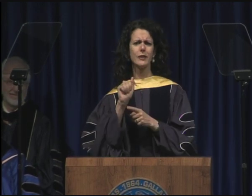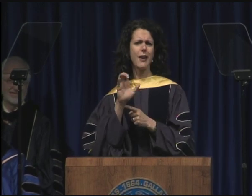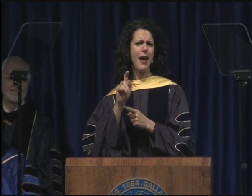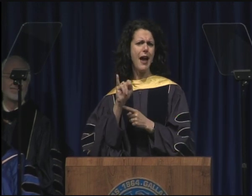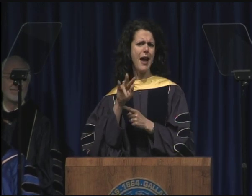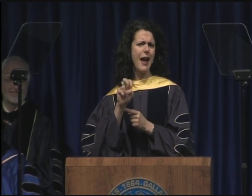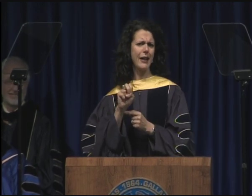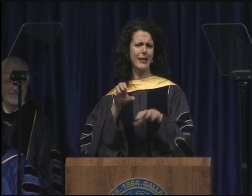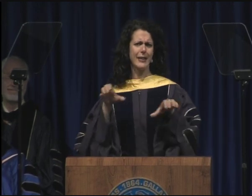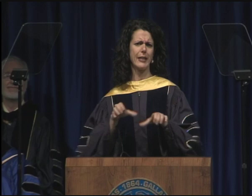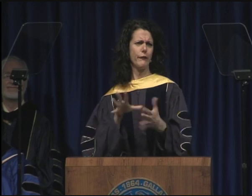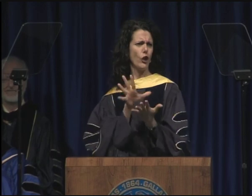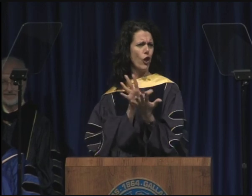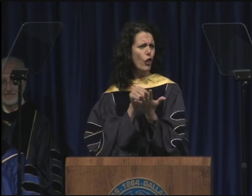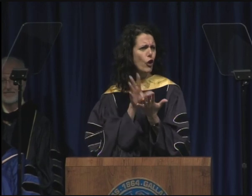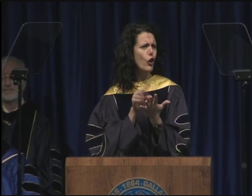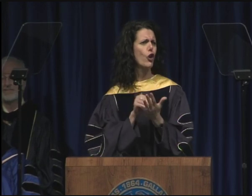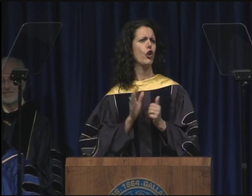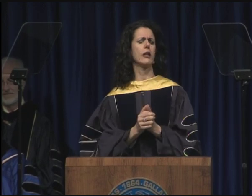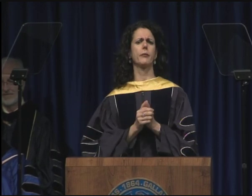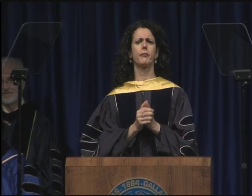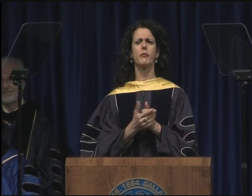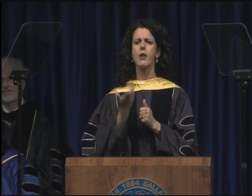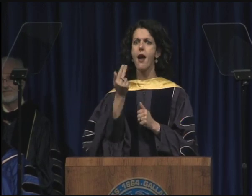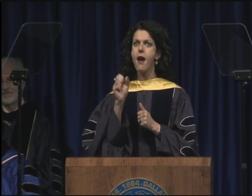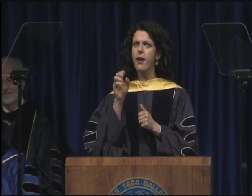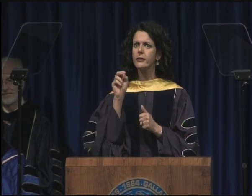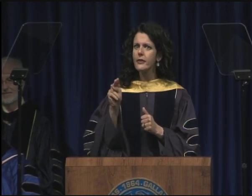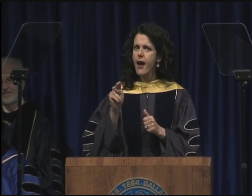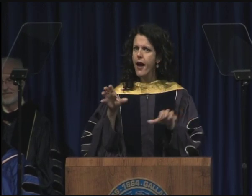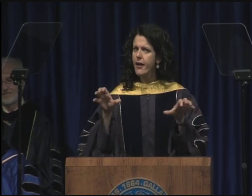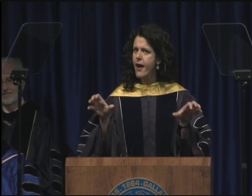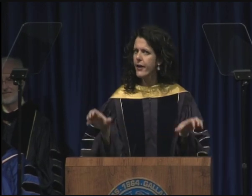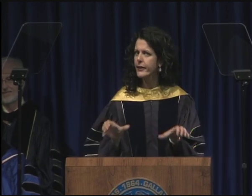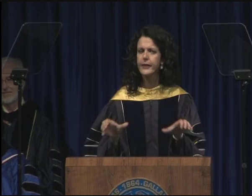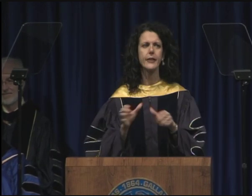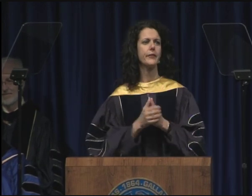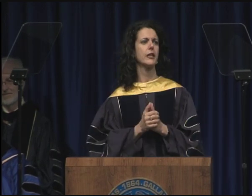used active learning and hands-on teaching